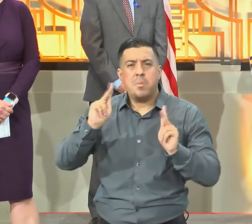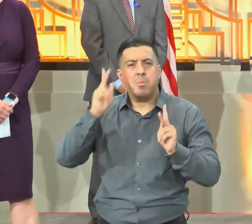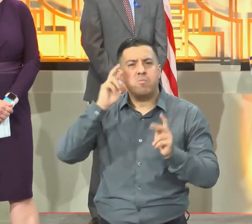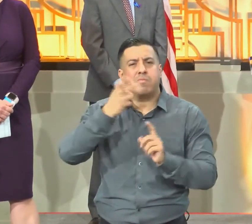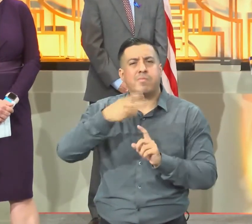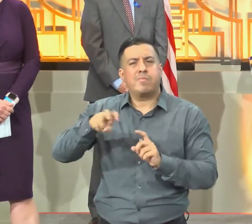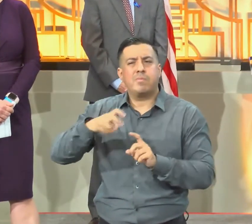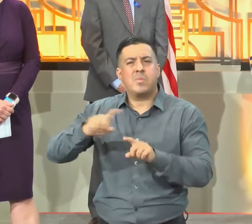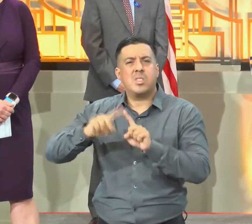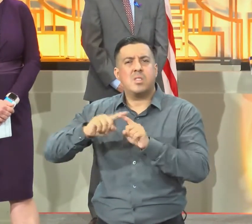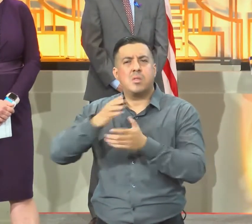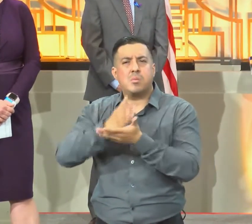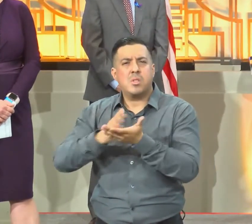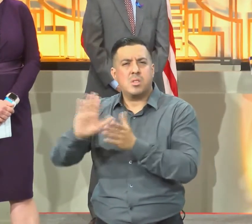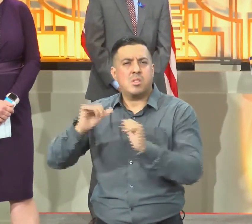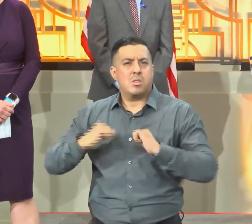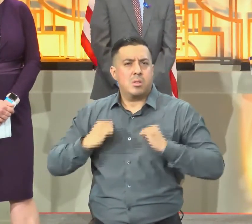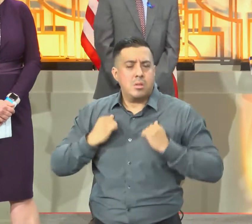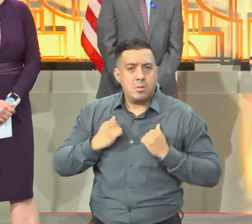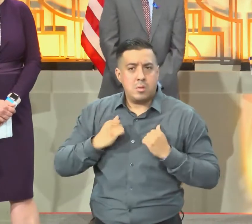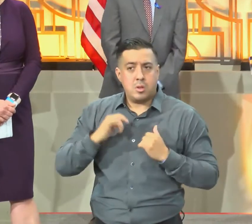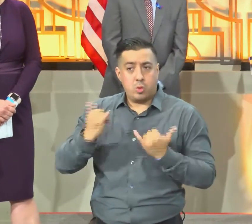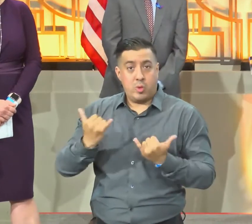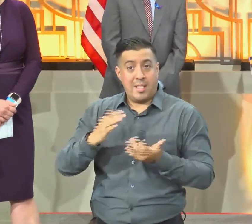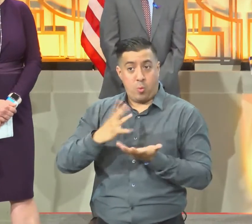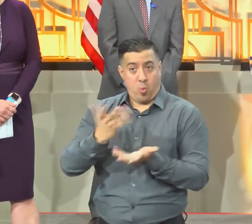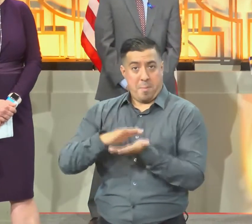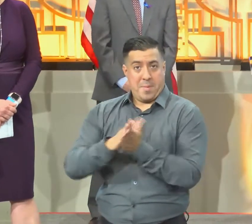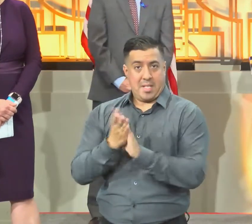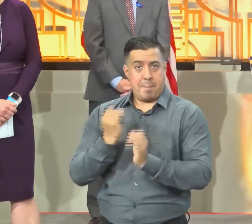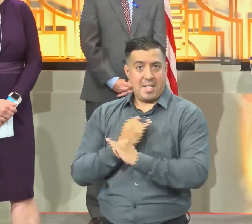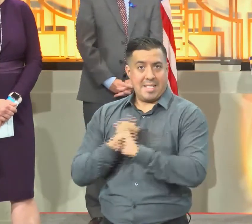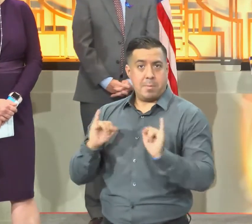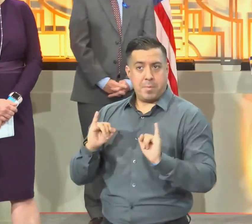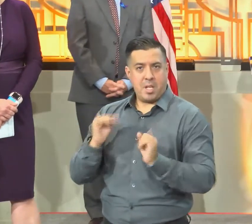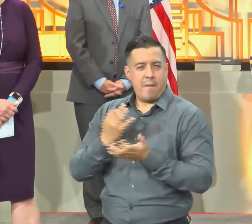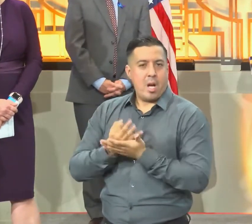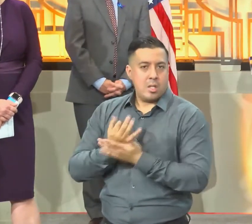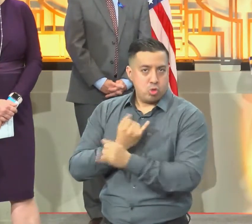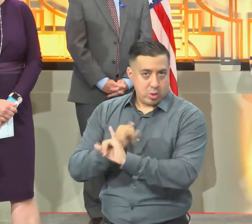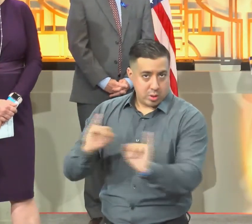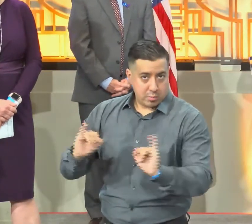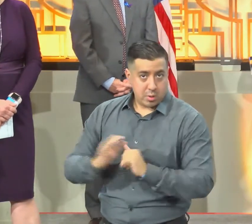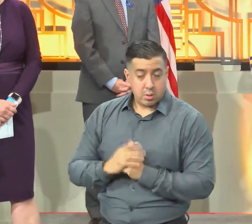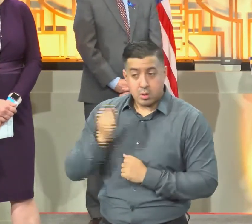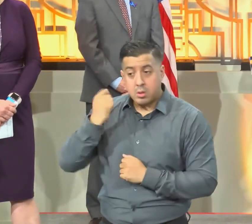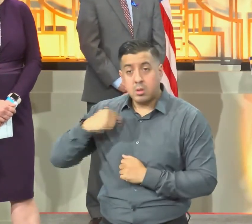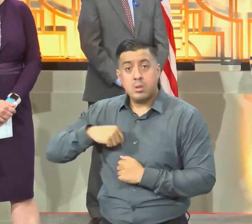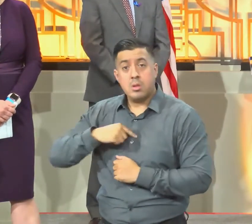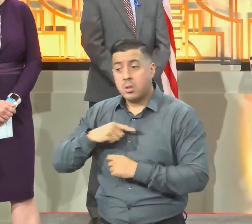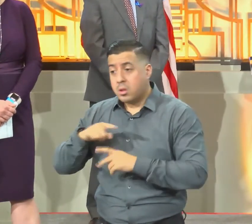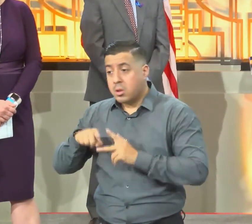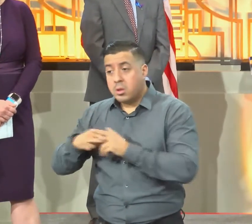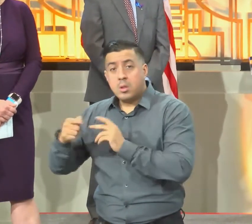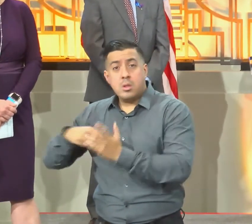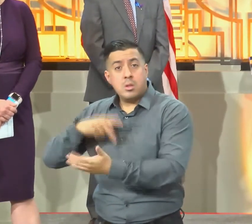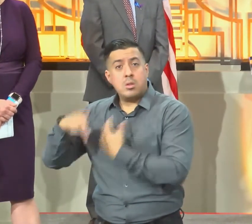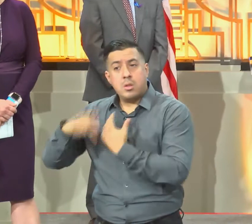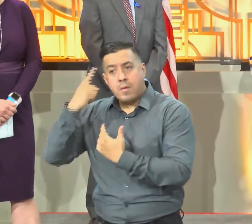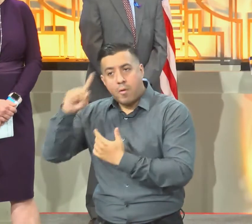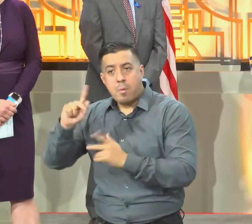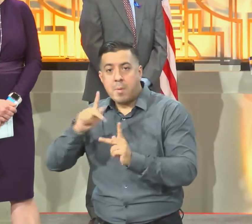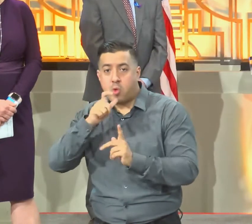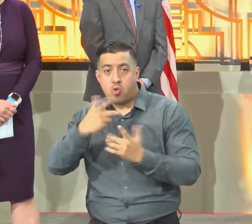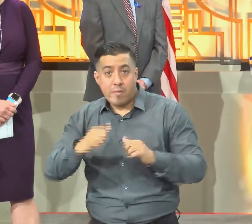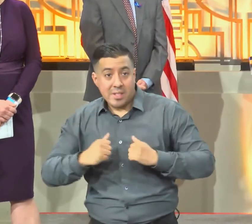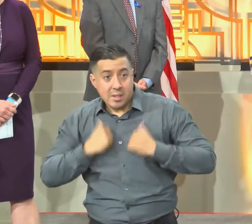their lives and are ready to take financial steps toward independence. The program design is geared to survivor success and includes